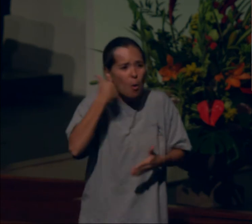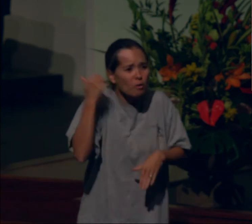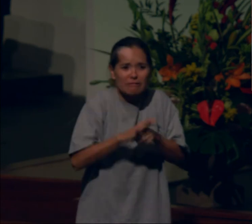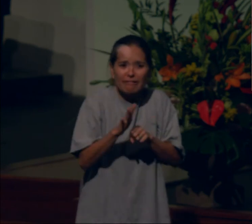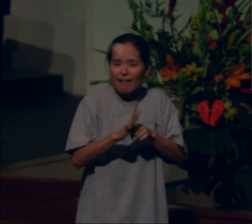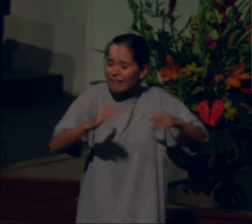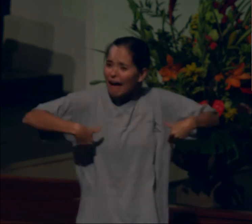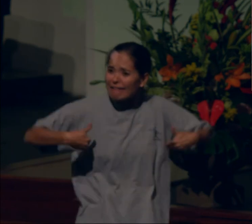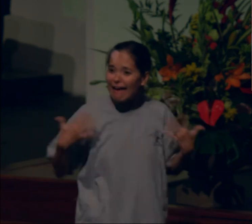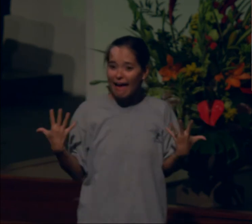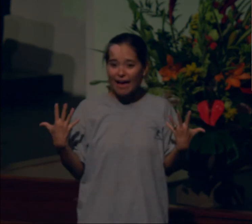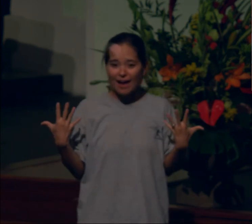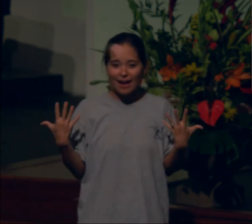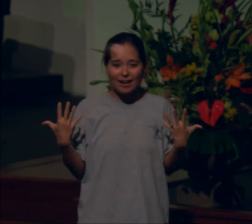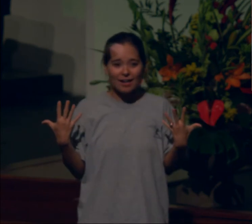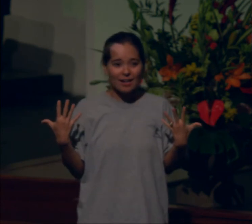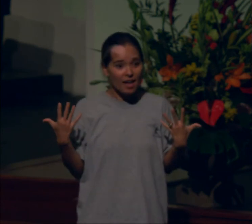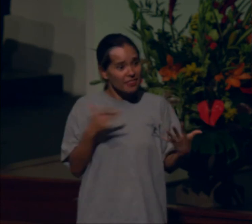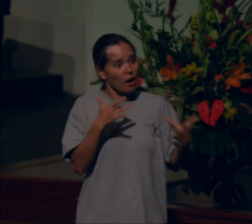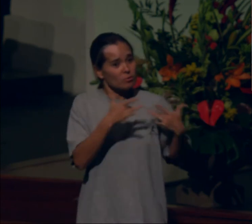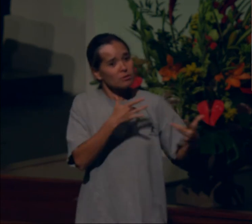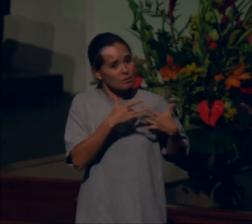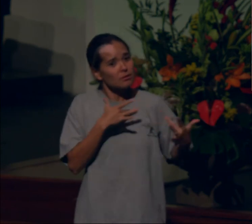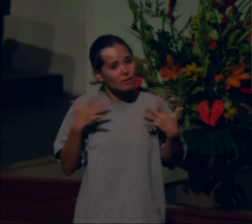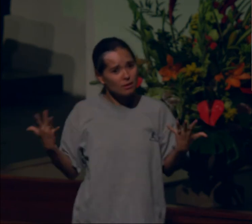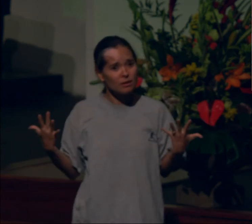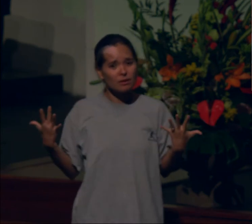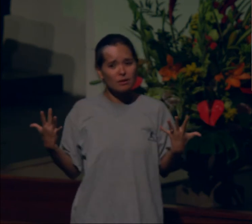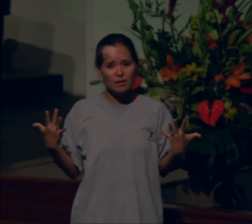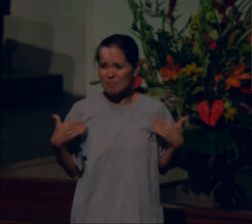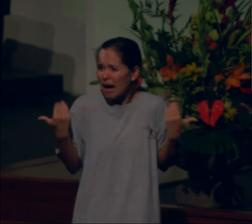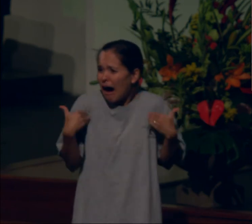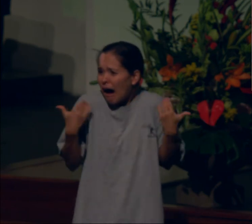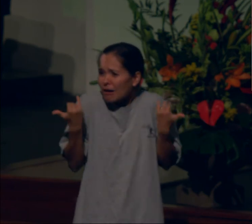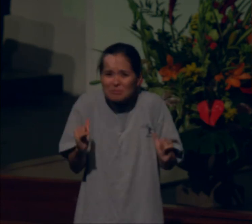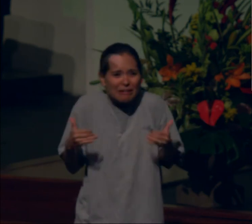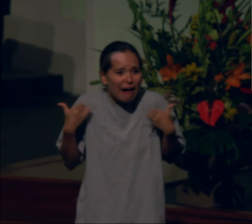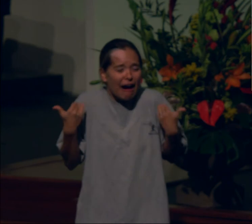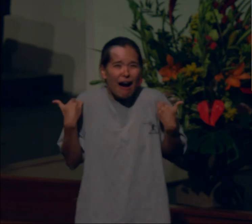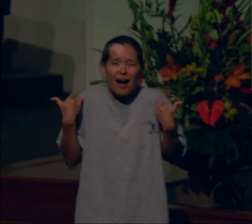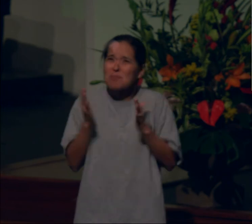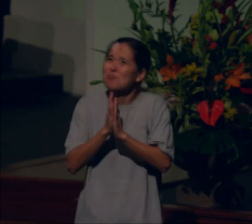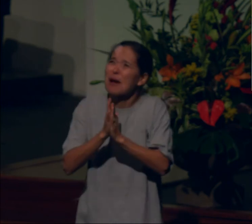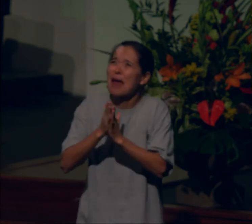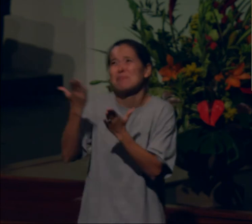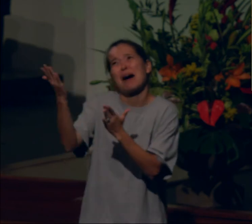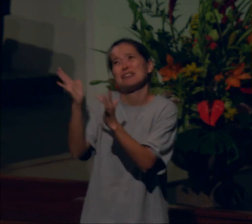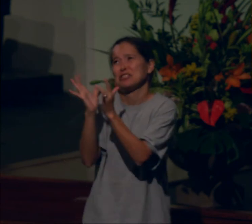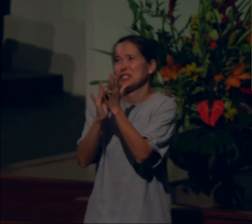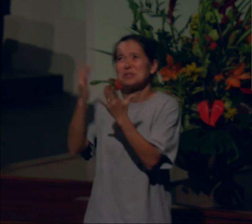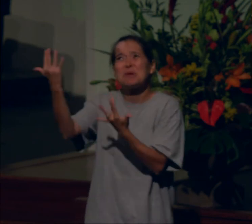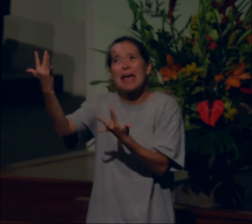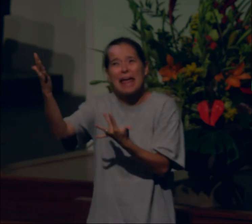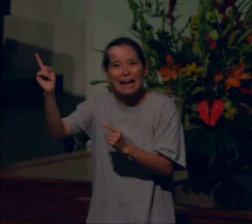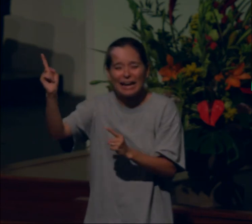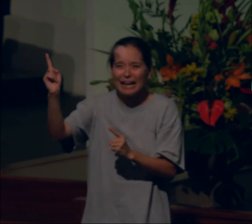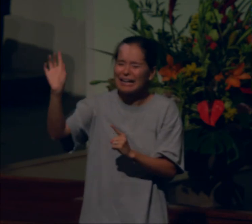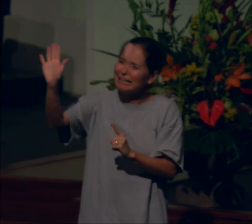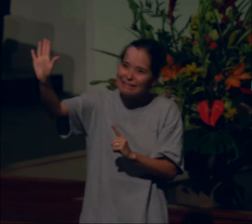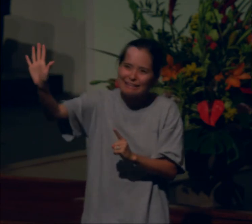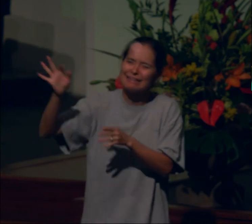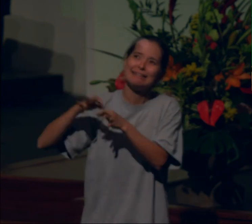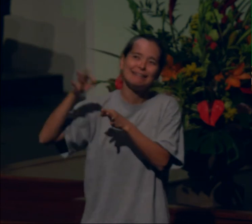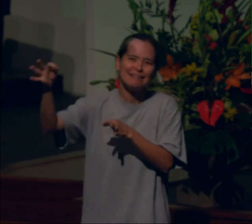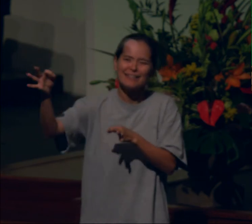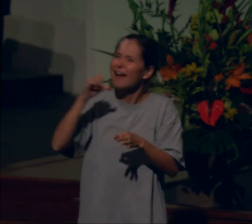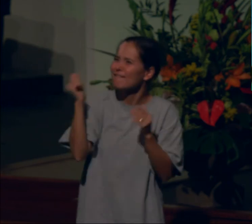married. That was my concern. And I would pray about this concern, and I would say, God, that just